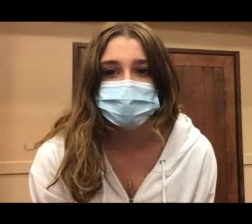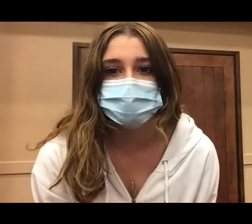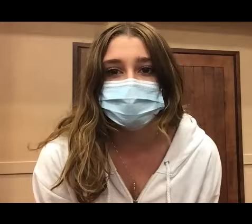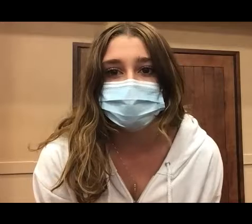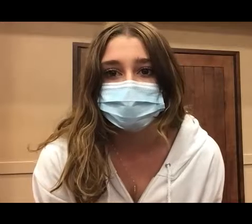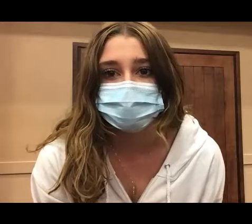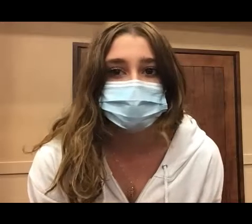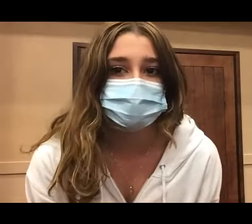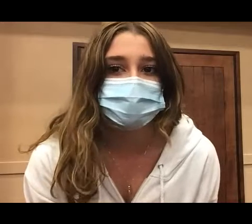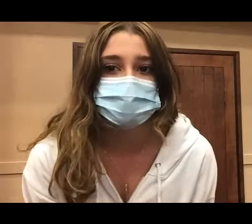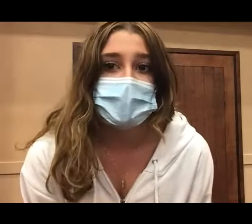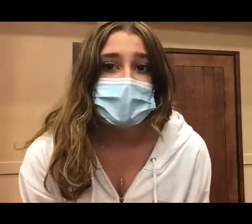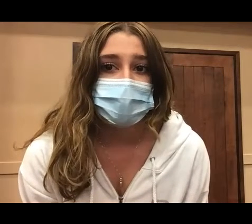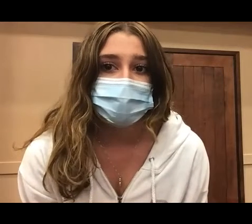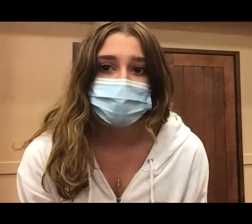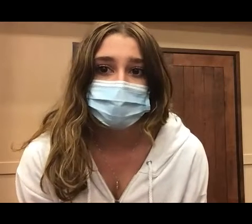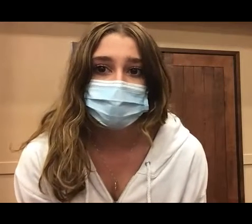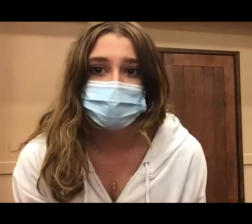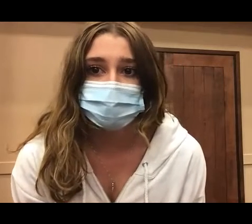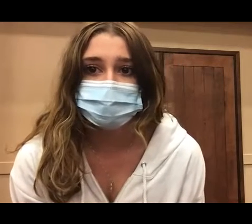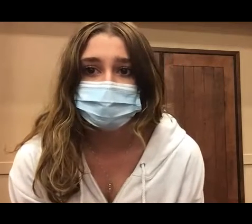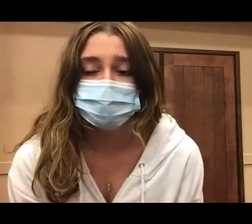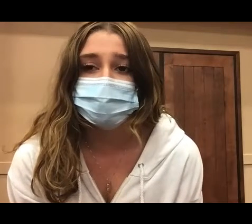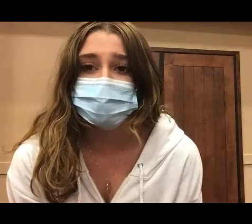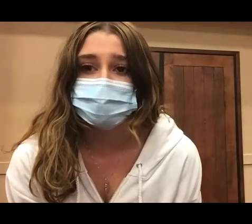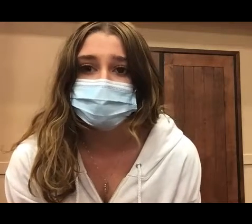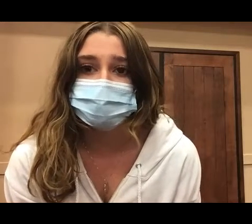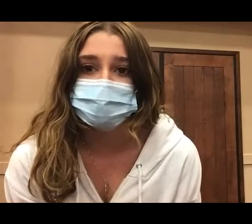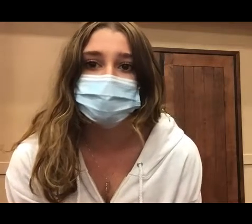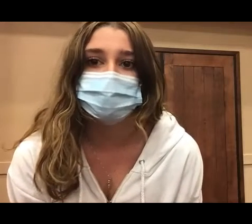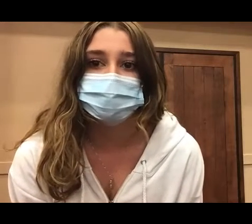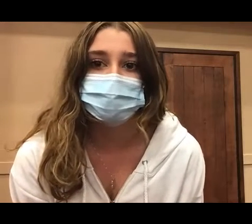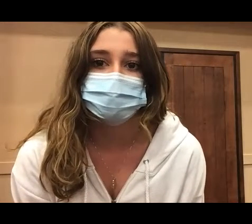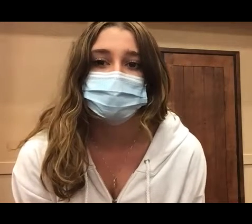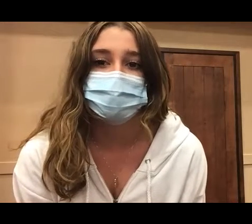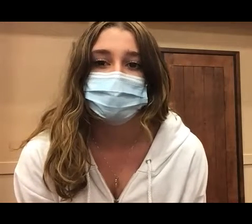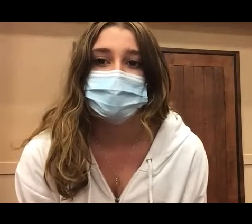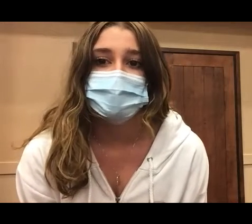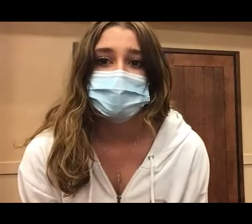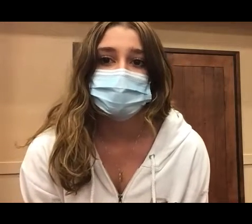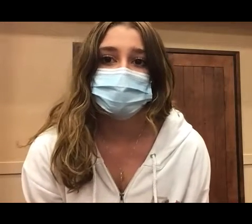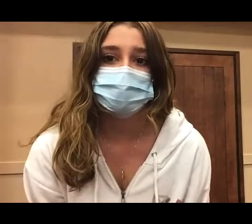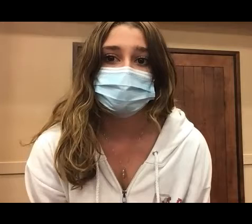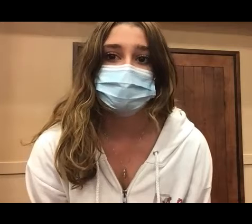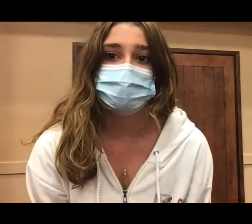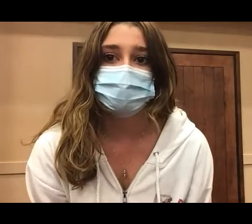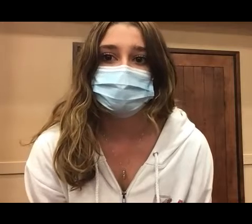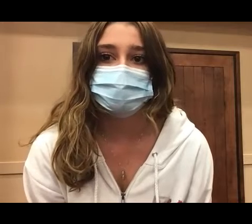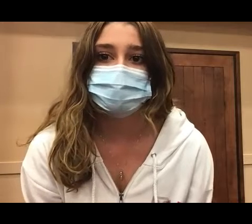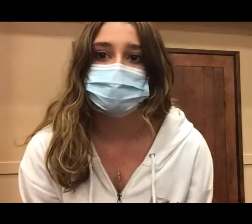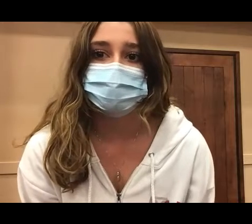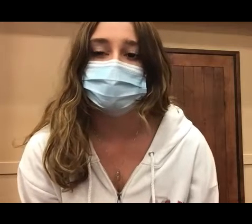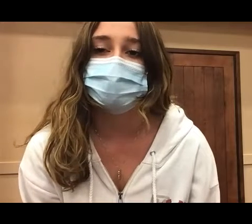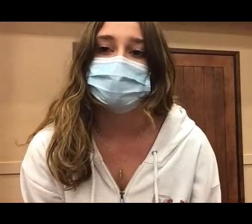and the reunion of all Christians. I offer them for the intentions of our bishops and all the apostles of prayer, and in particular for